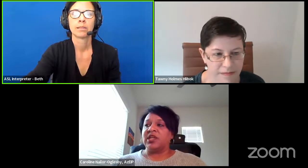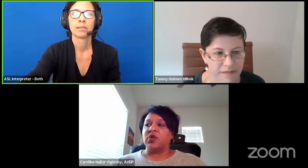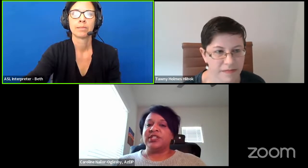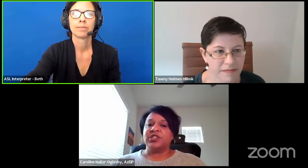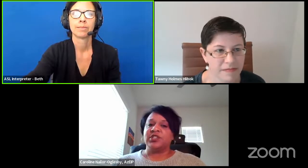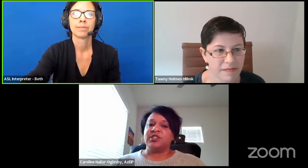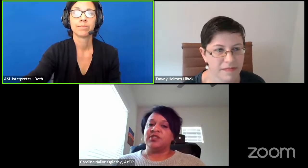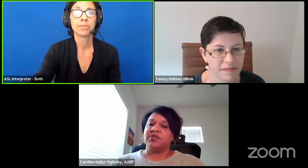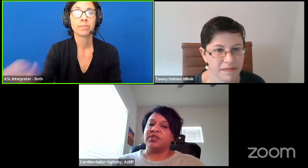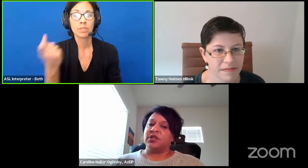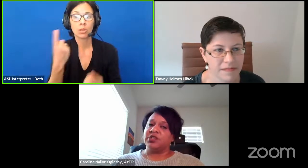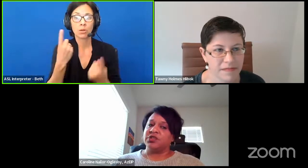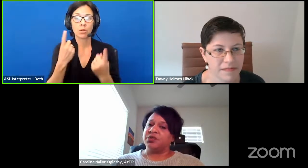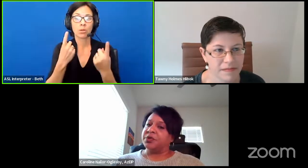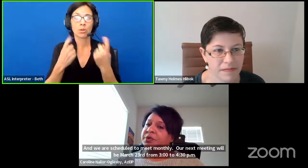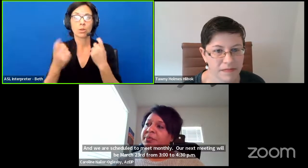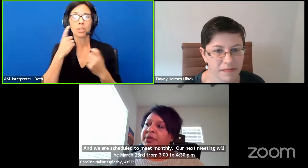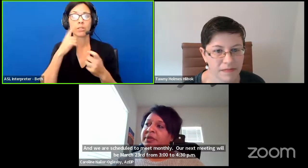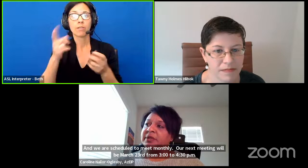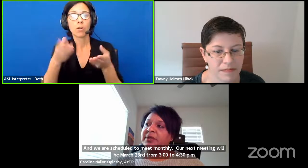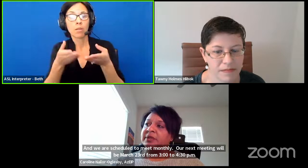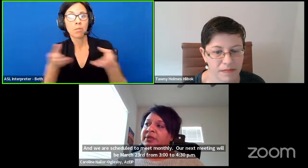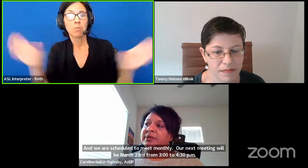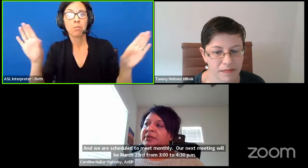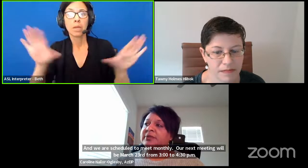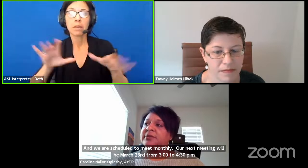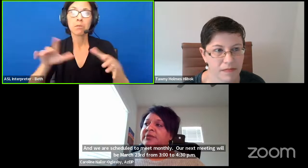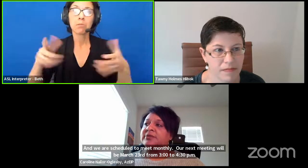So any questions for the larger group?